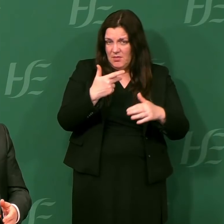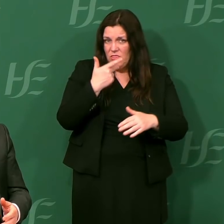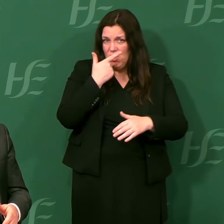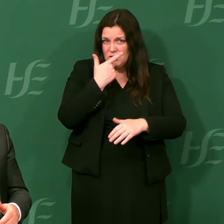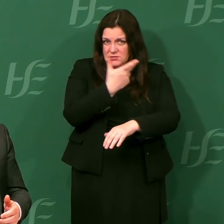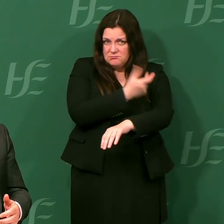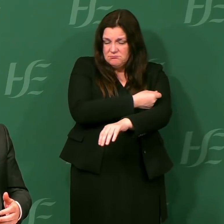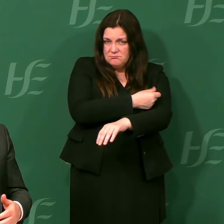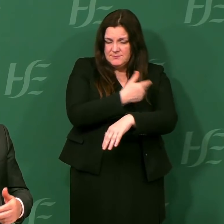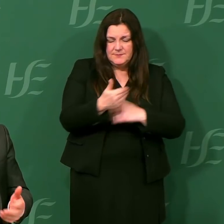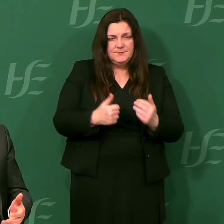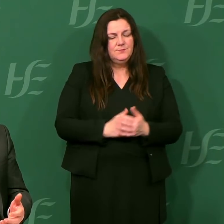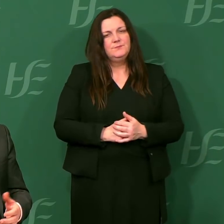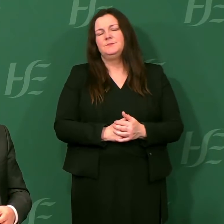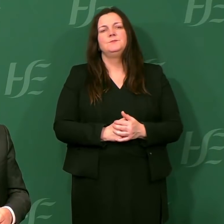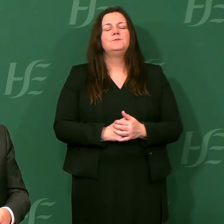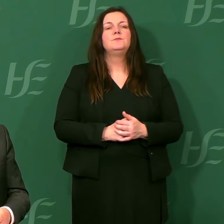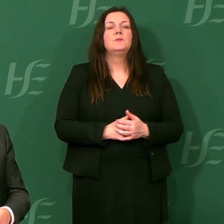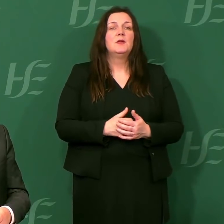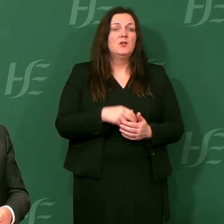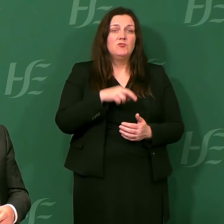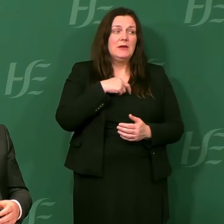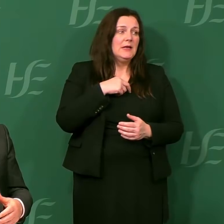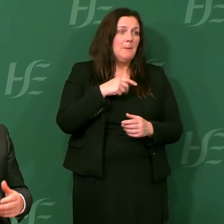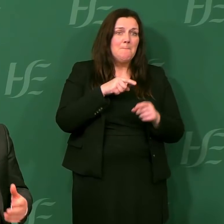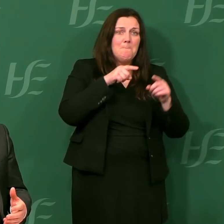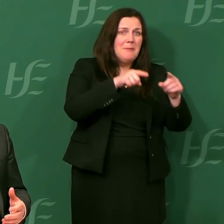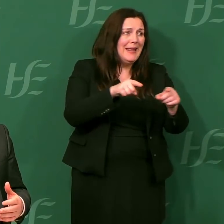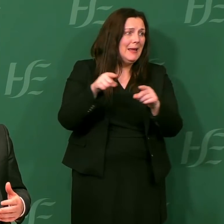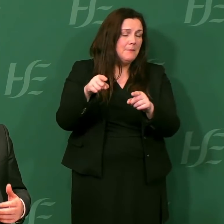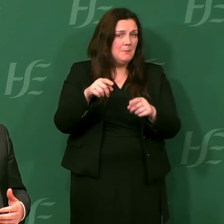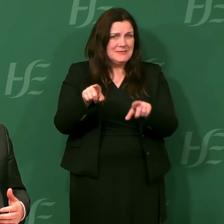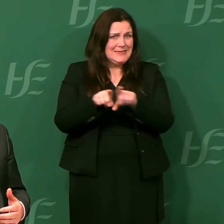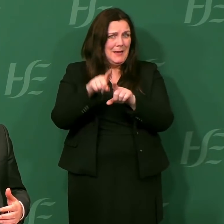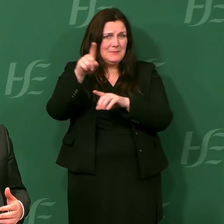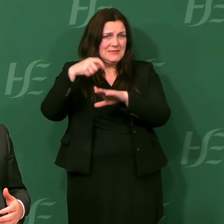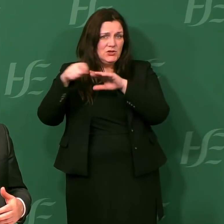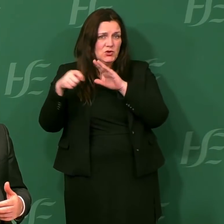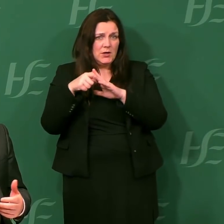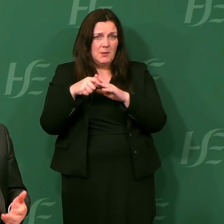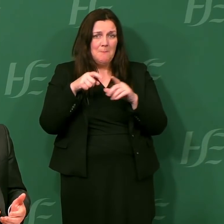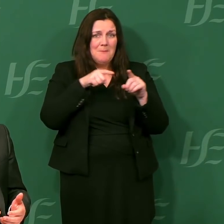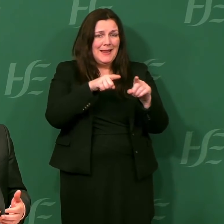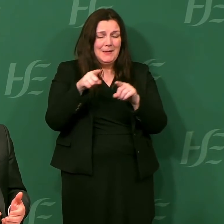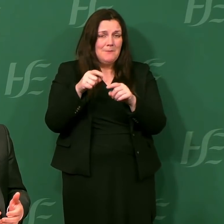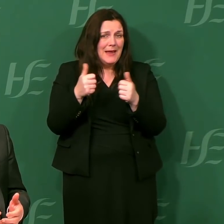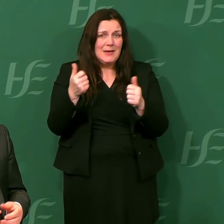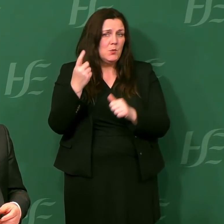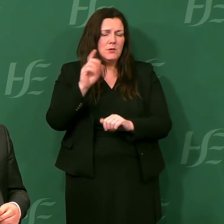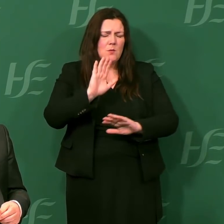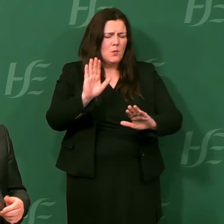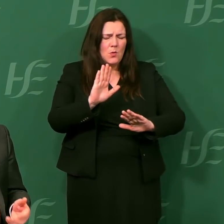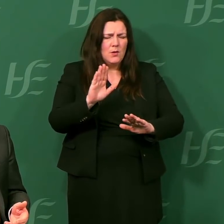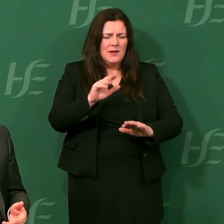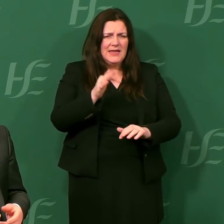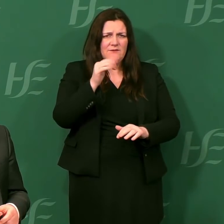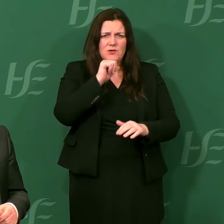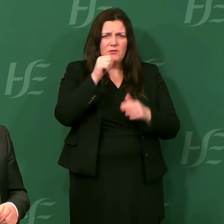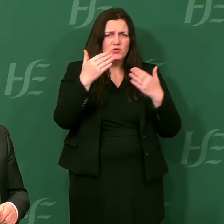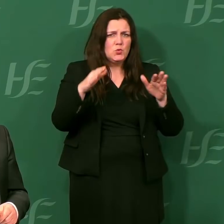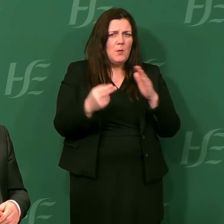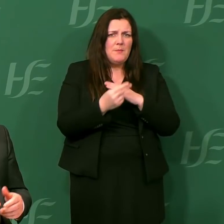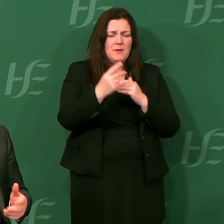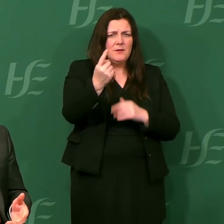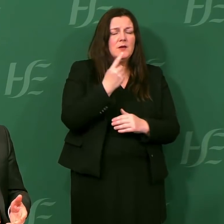us were setting out to blame that the public weren't coming forward, but you have to stand back and just look. Certainly, we were seeing, through some of our